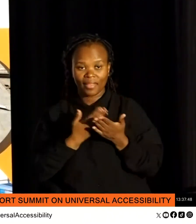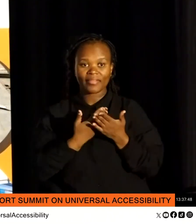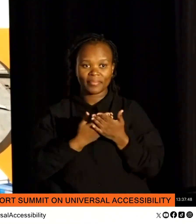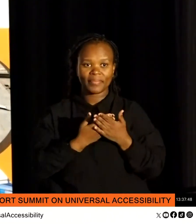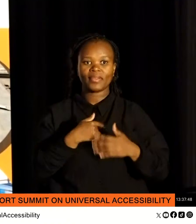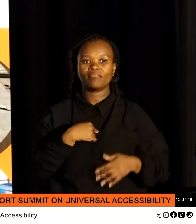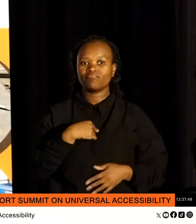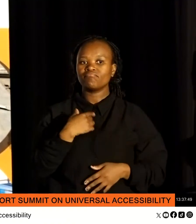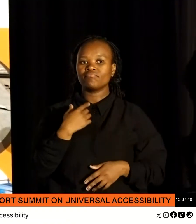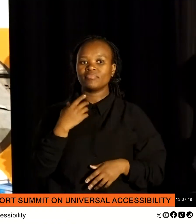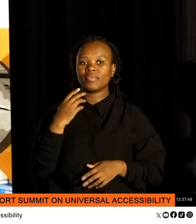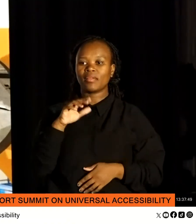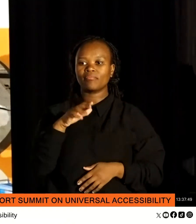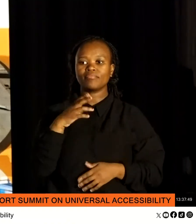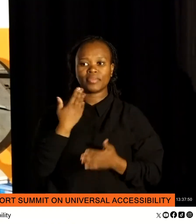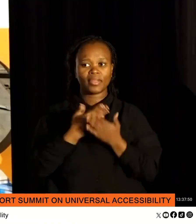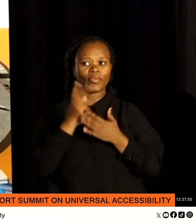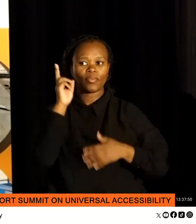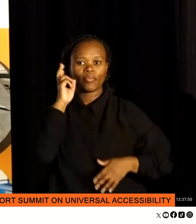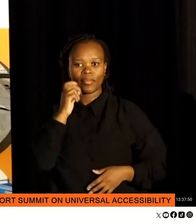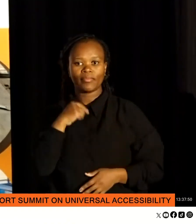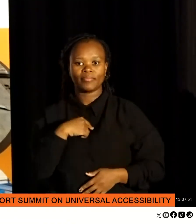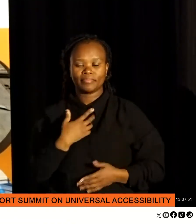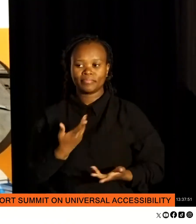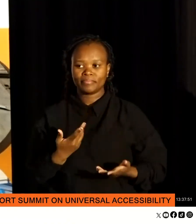Am I audible enough?